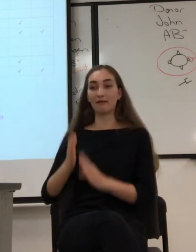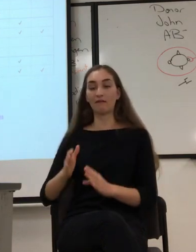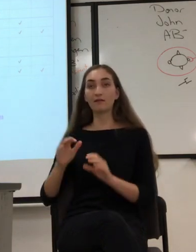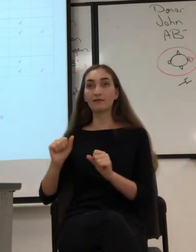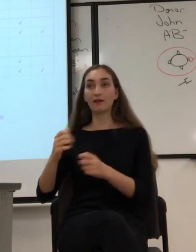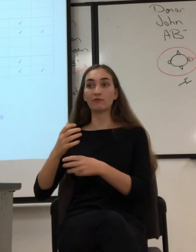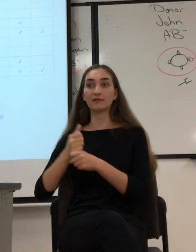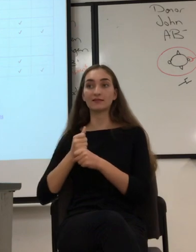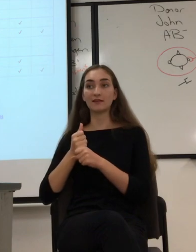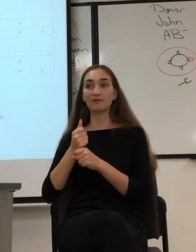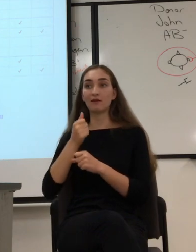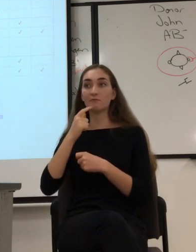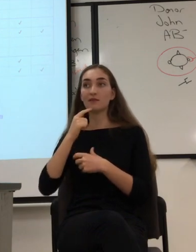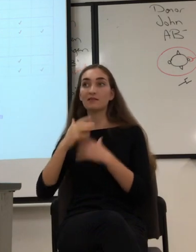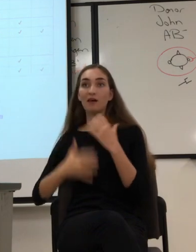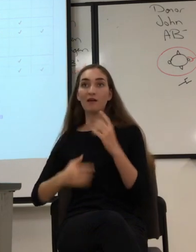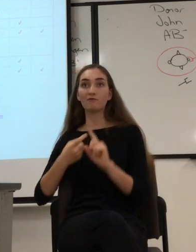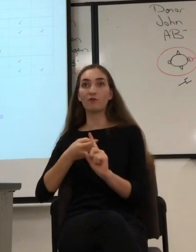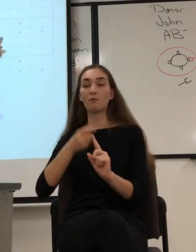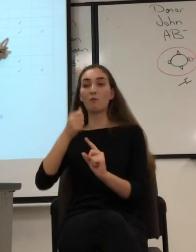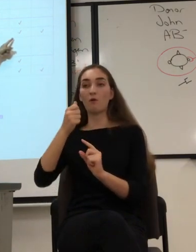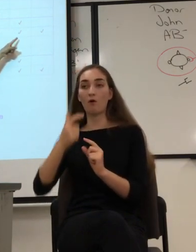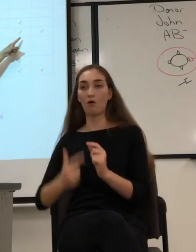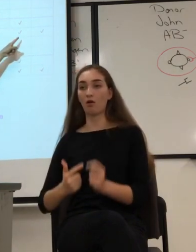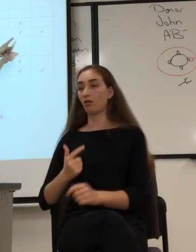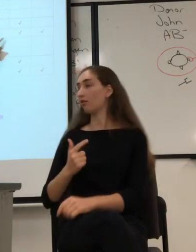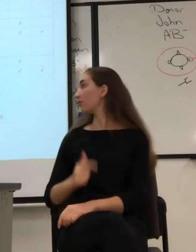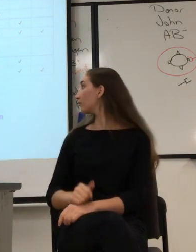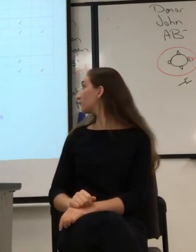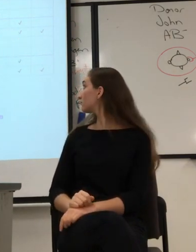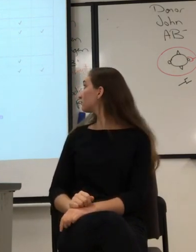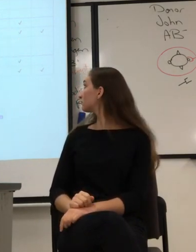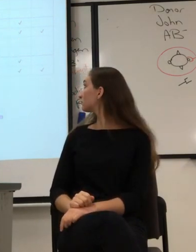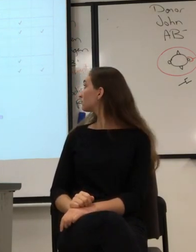blood from all of these, right?